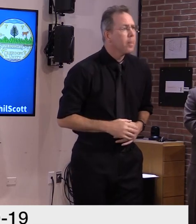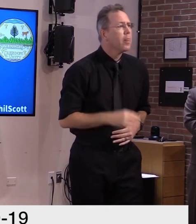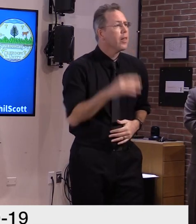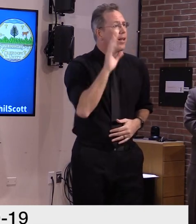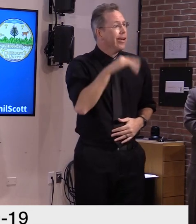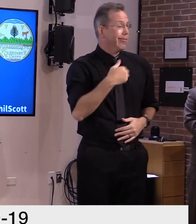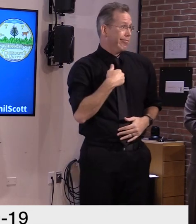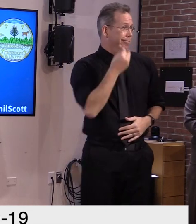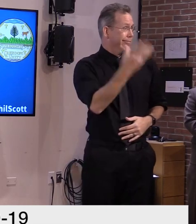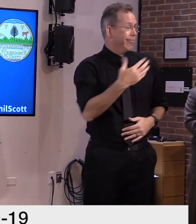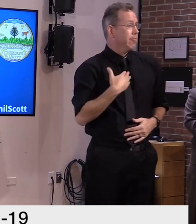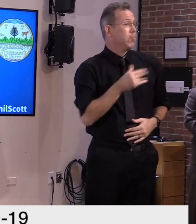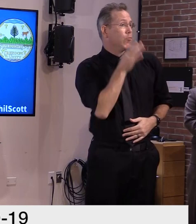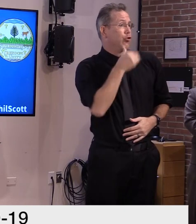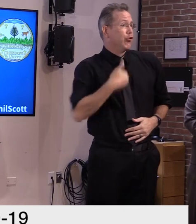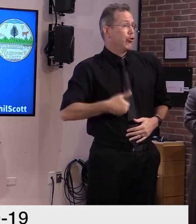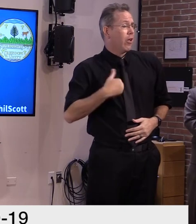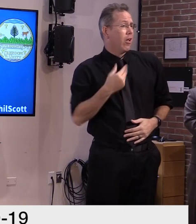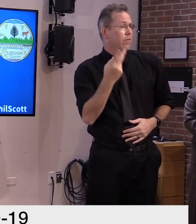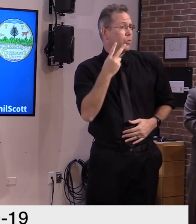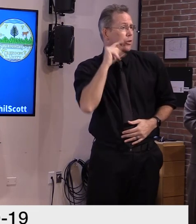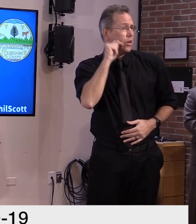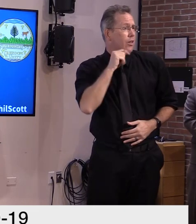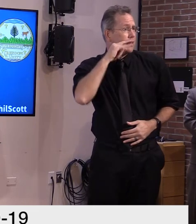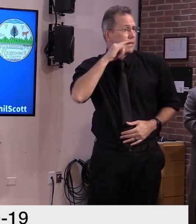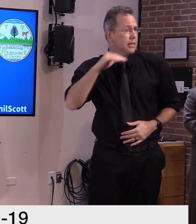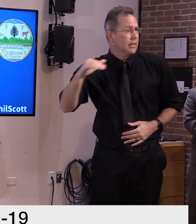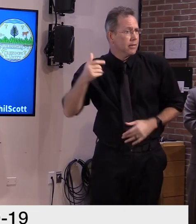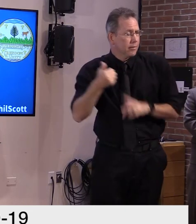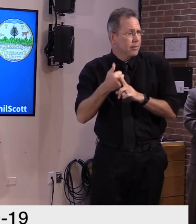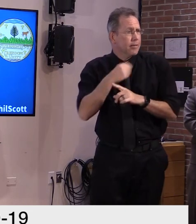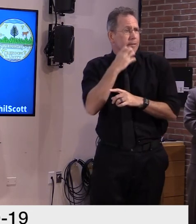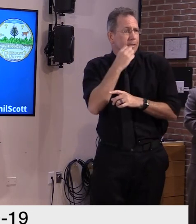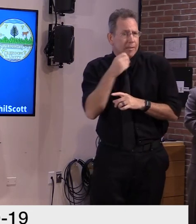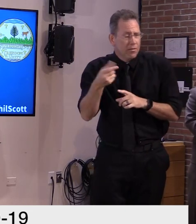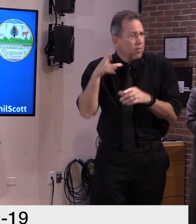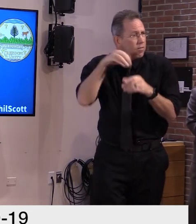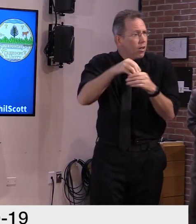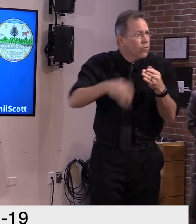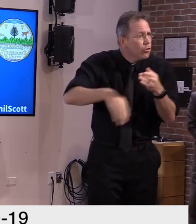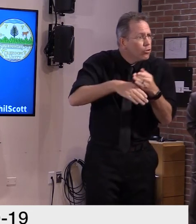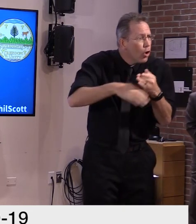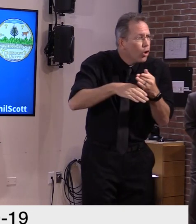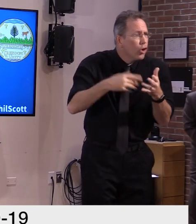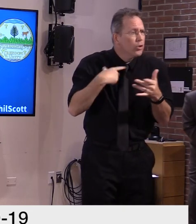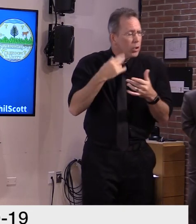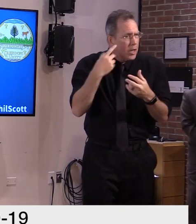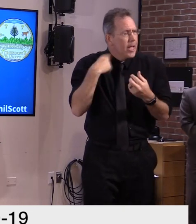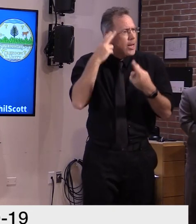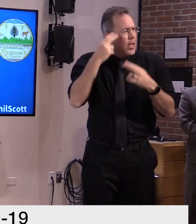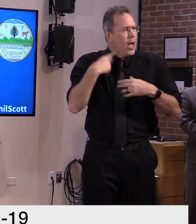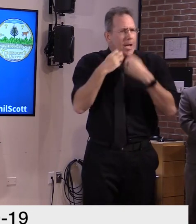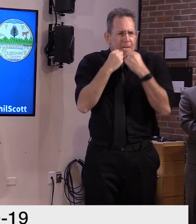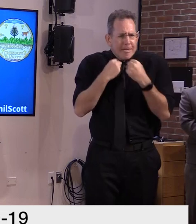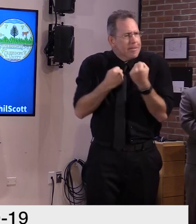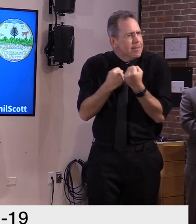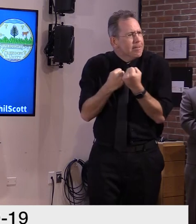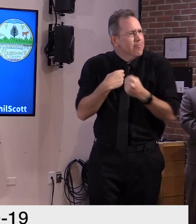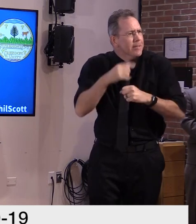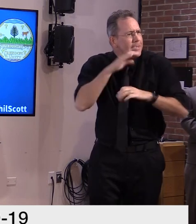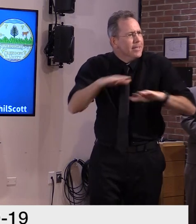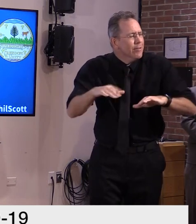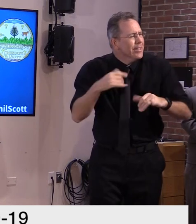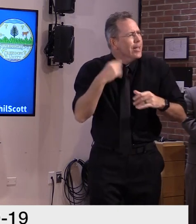normal times. The guidance represents dozens and dozens of hours of collective work in balancing the health risks associated with